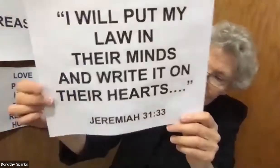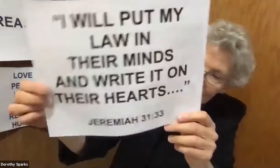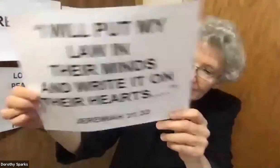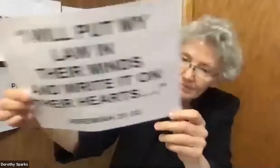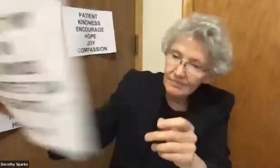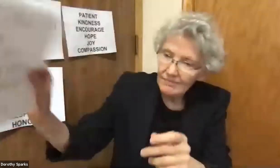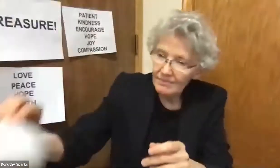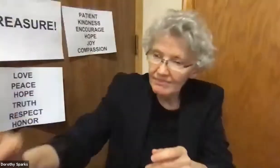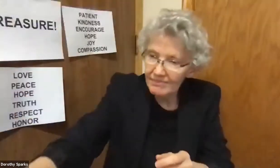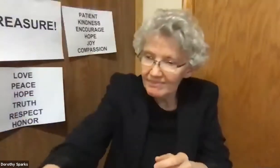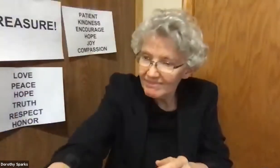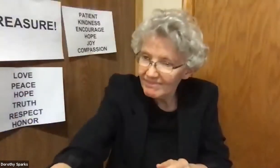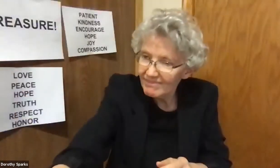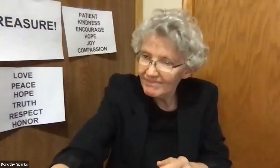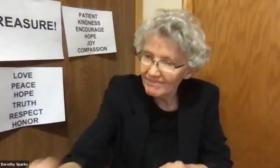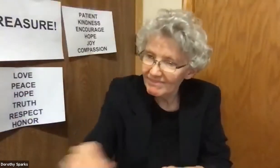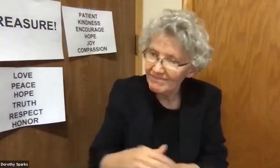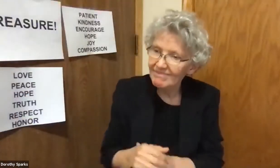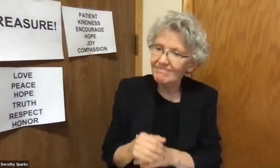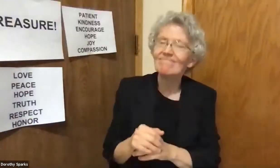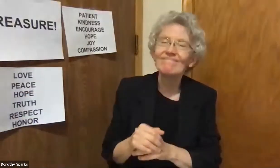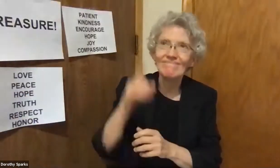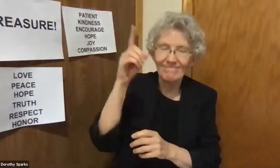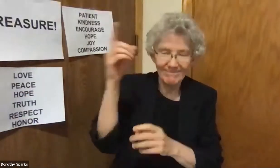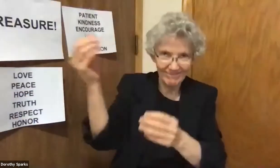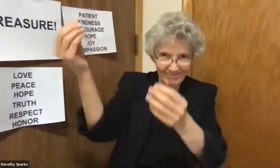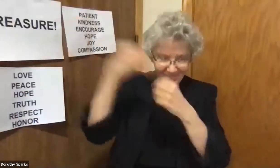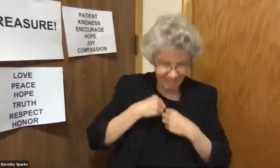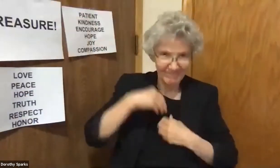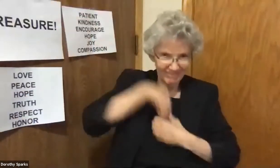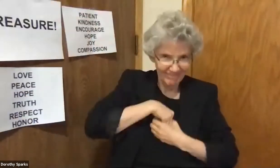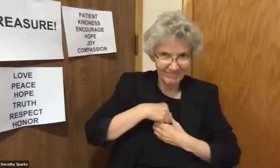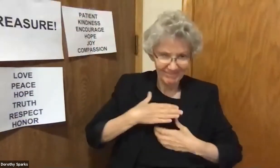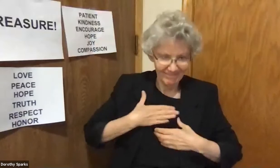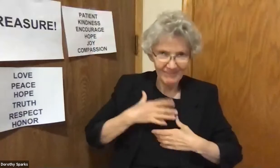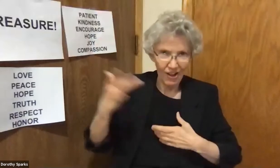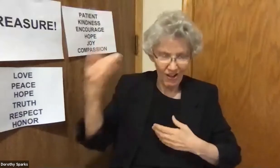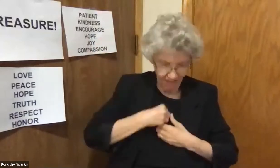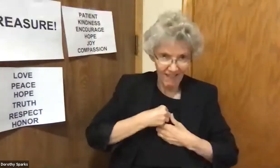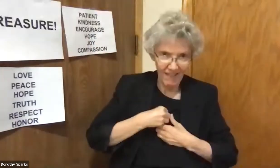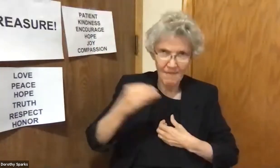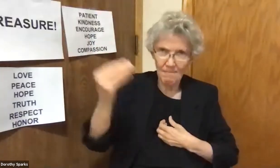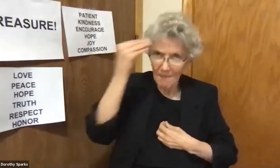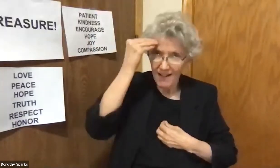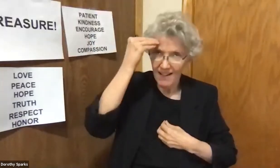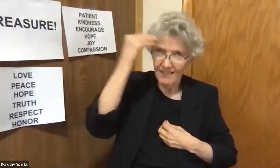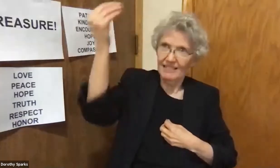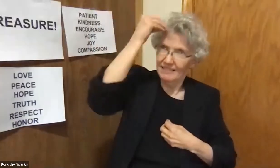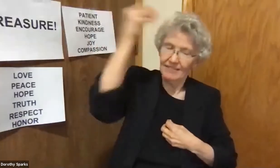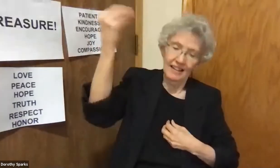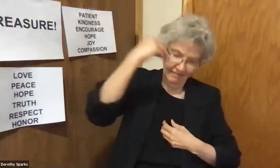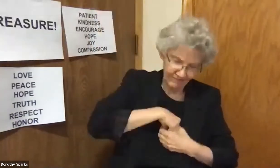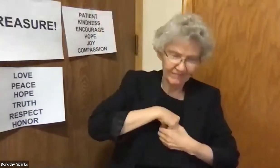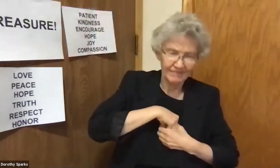hearts. So So God has put this within